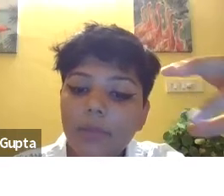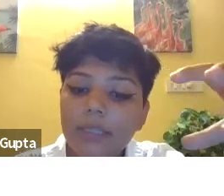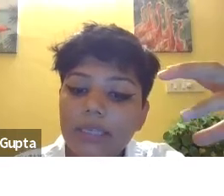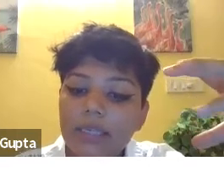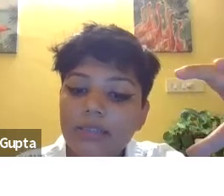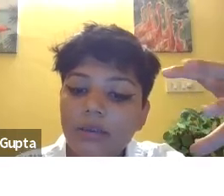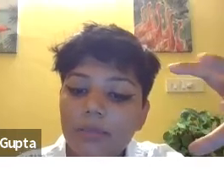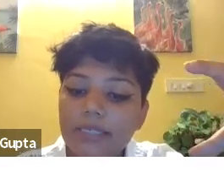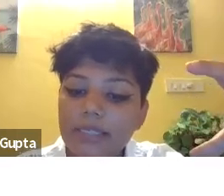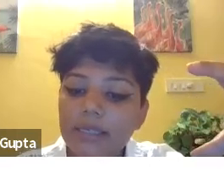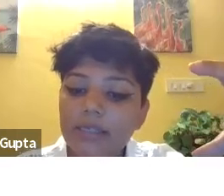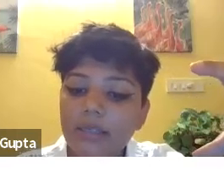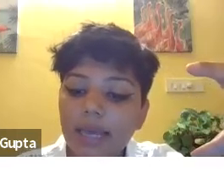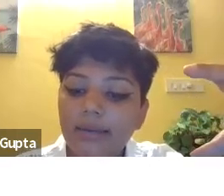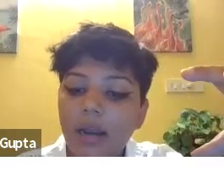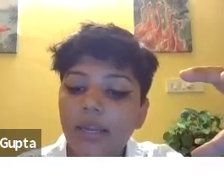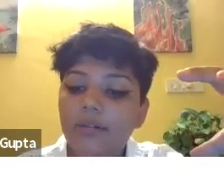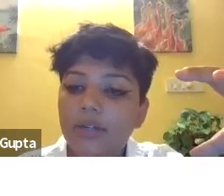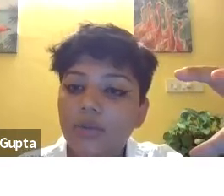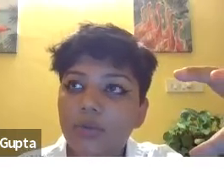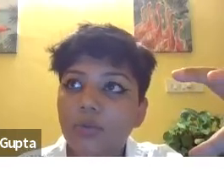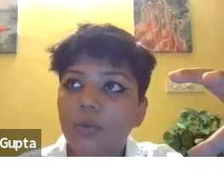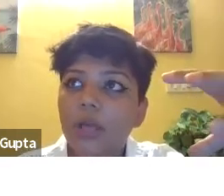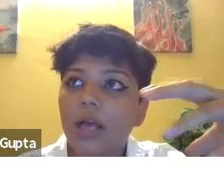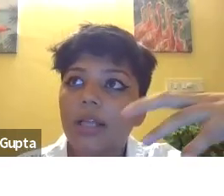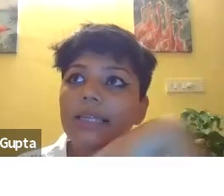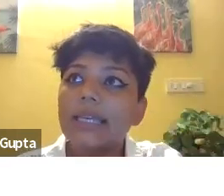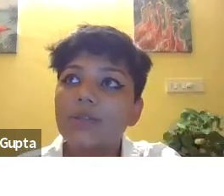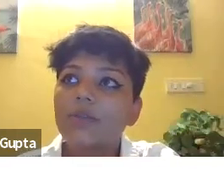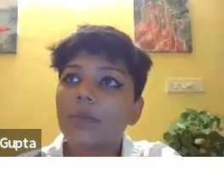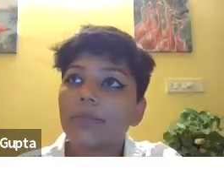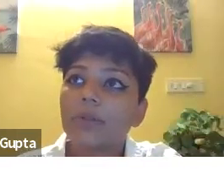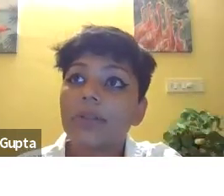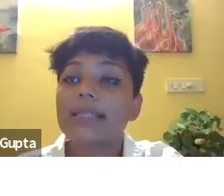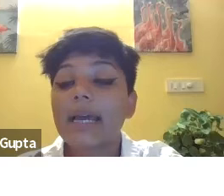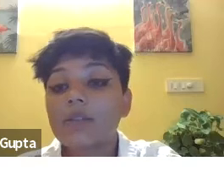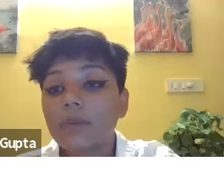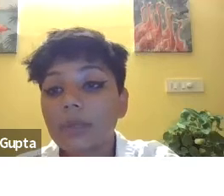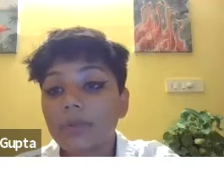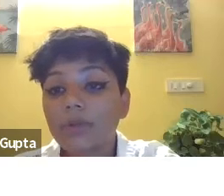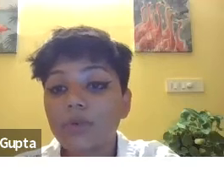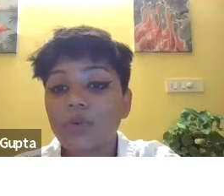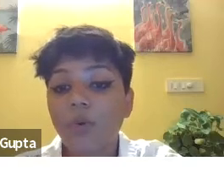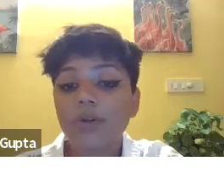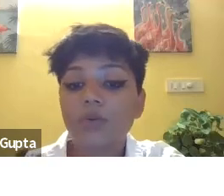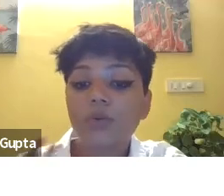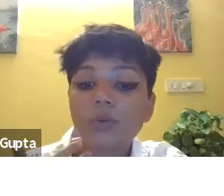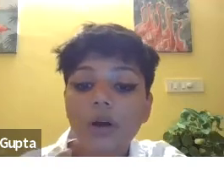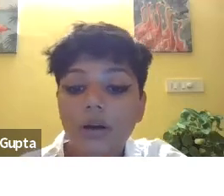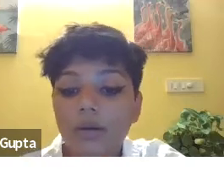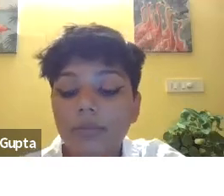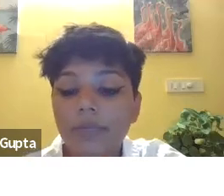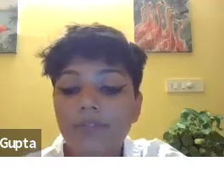basically becoming these businesses that are catering to the needs of the people, the desires of the people who want